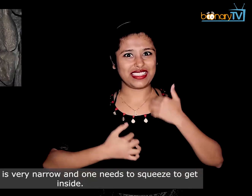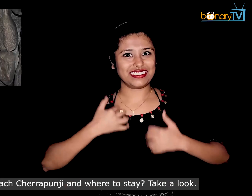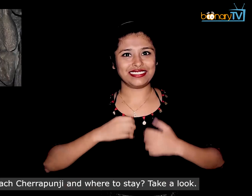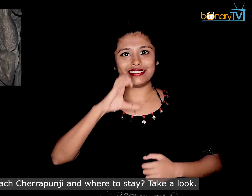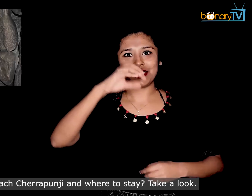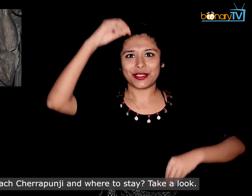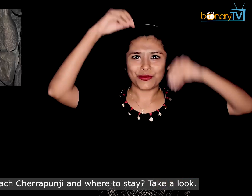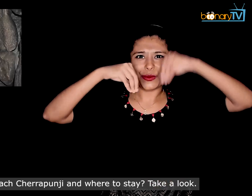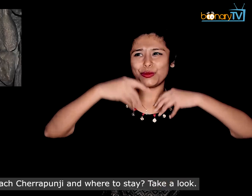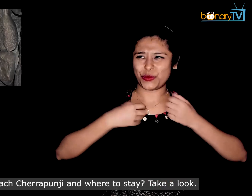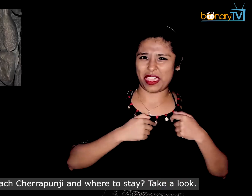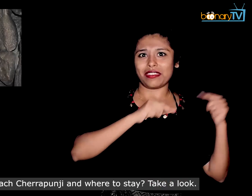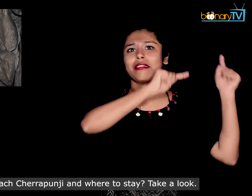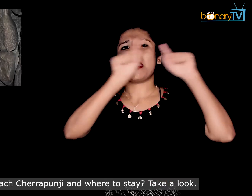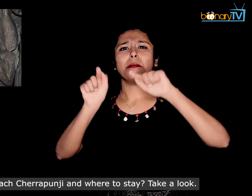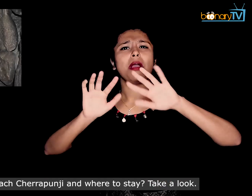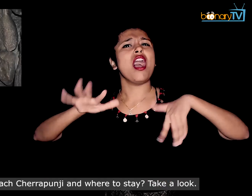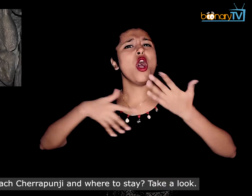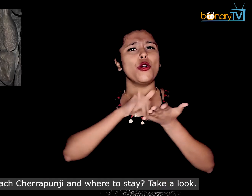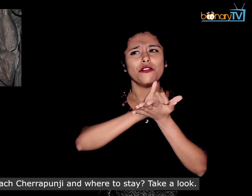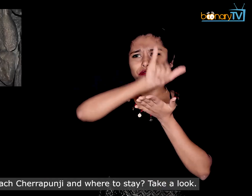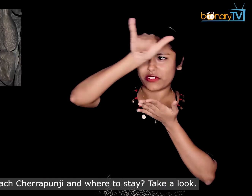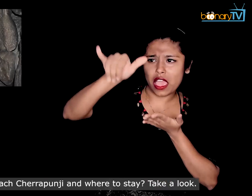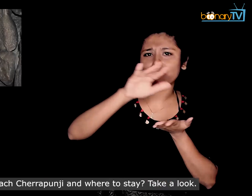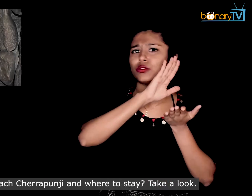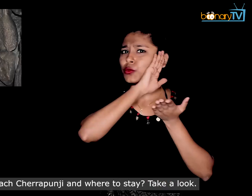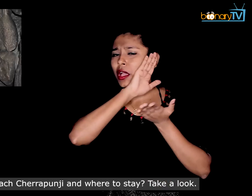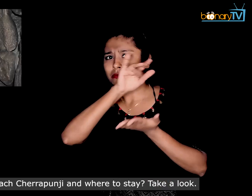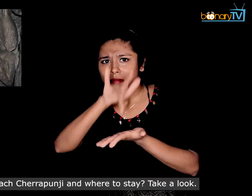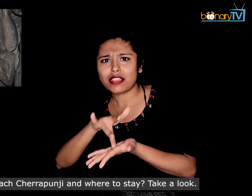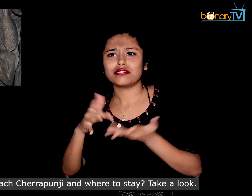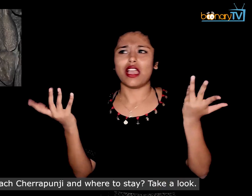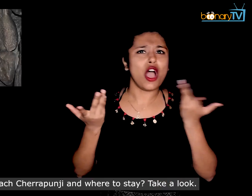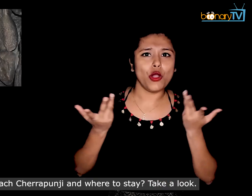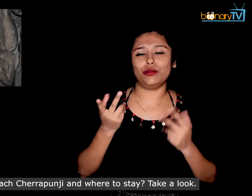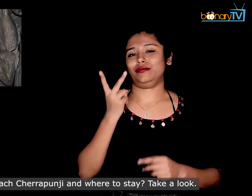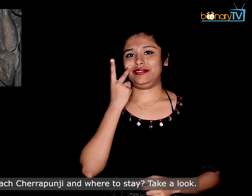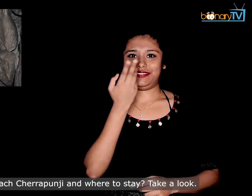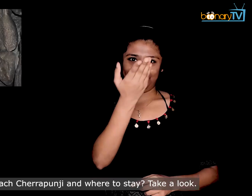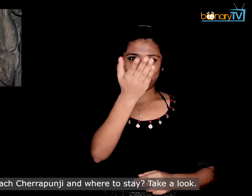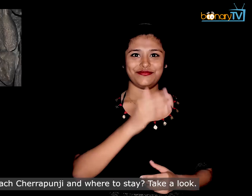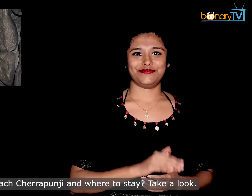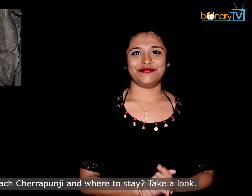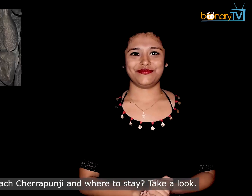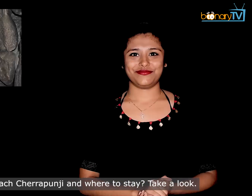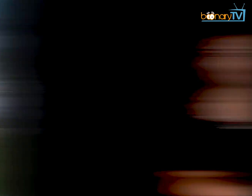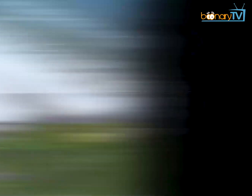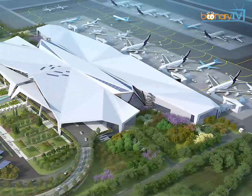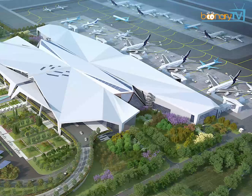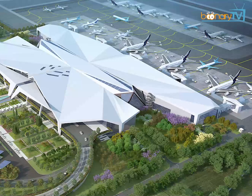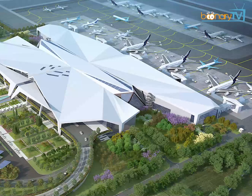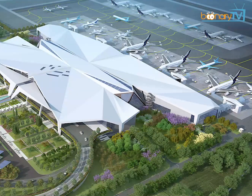So, how to reach Cherrapunji and where to stay? Take a look.